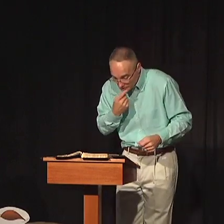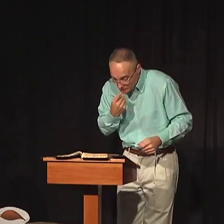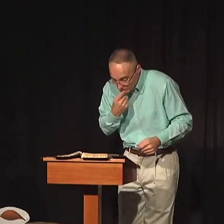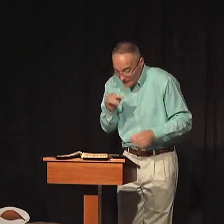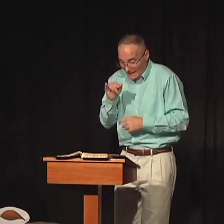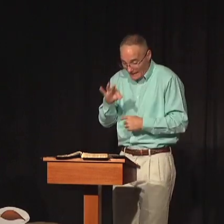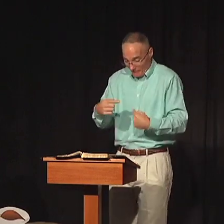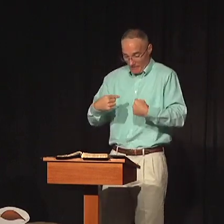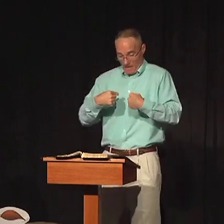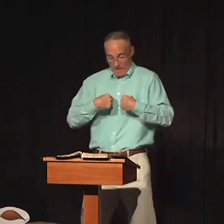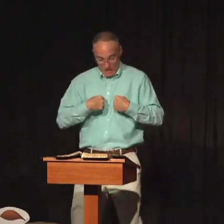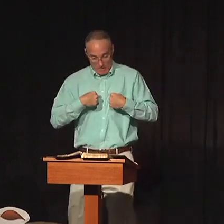you're hearing.